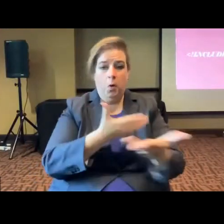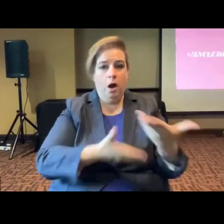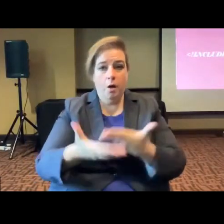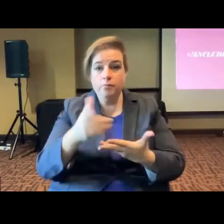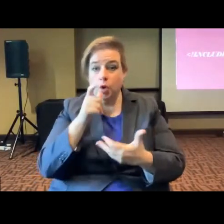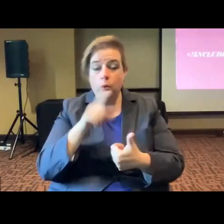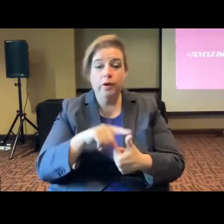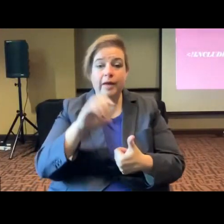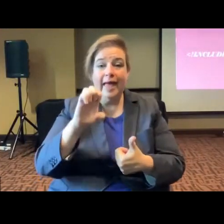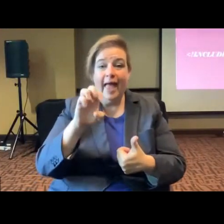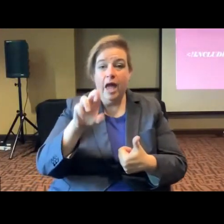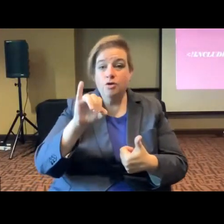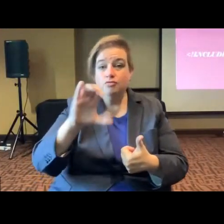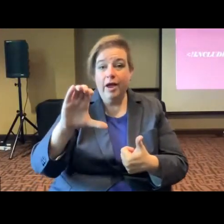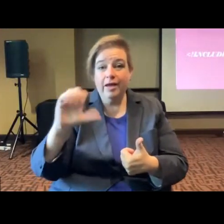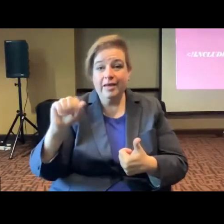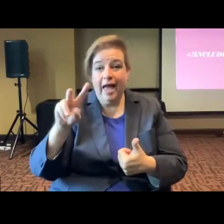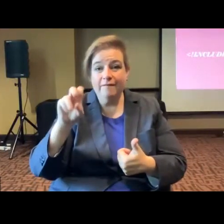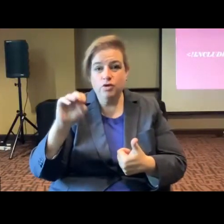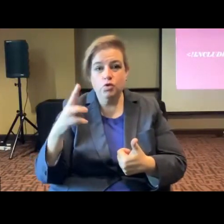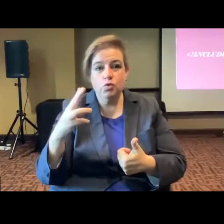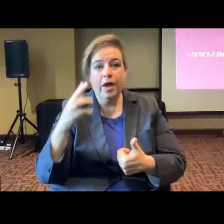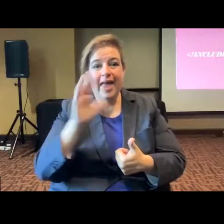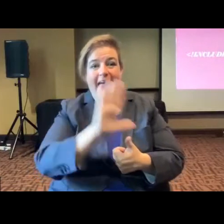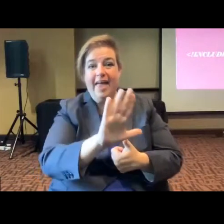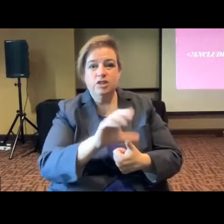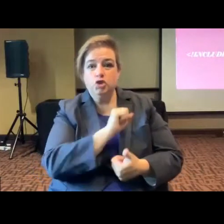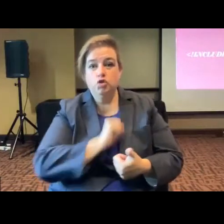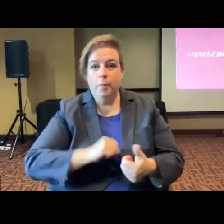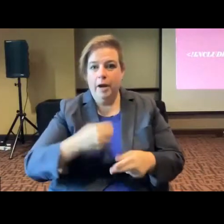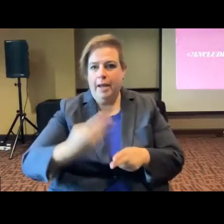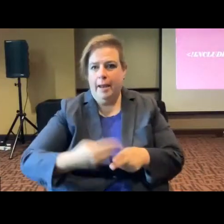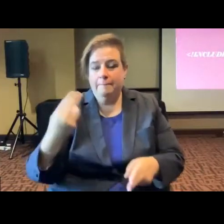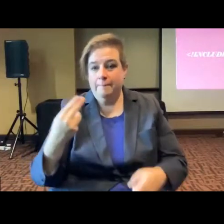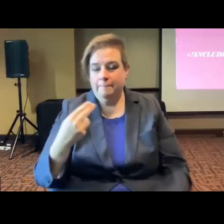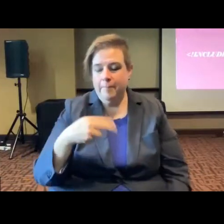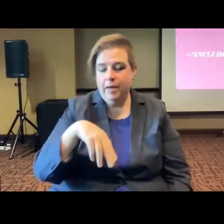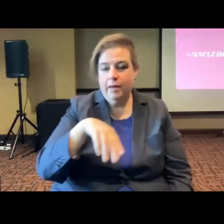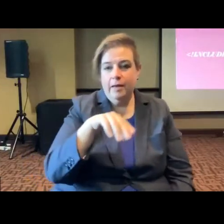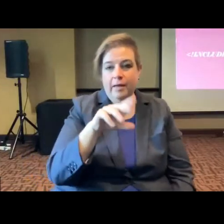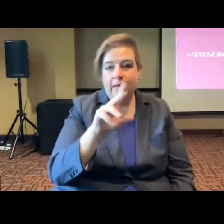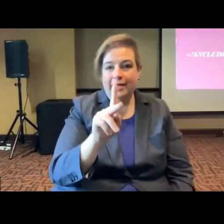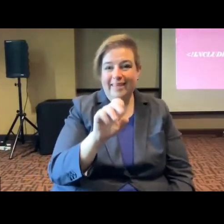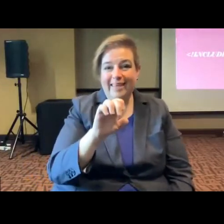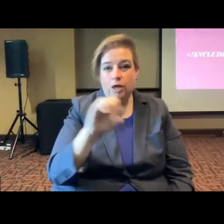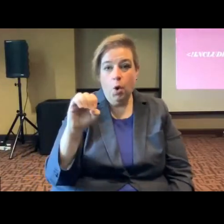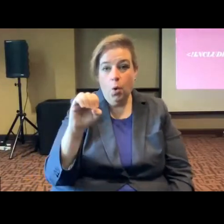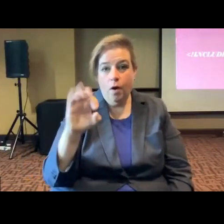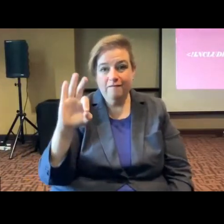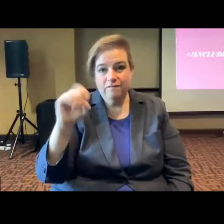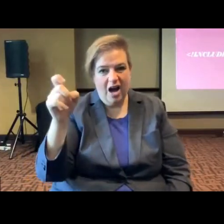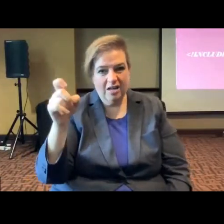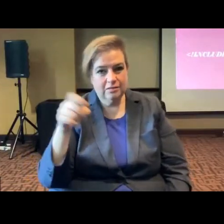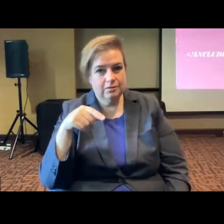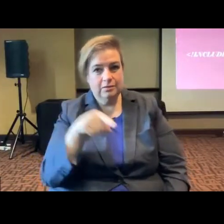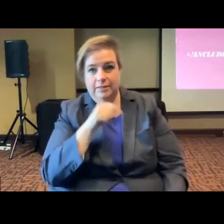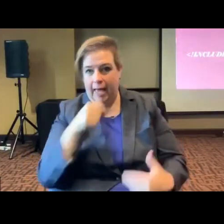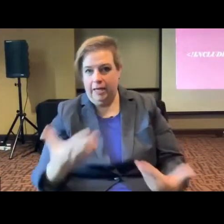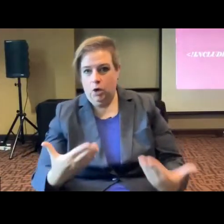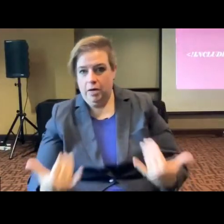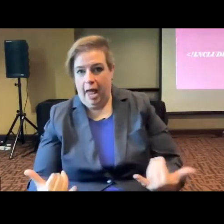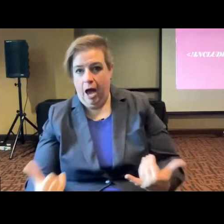Eric Cavanaugh, his superhero name is Keo Fox. I don't think he's here today, but he was at the